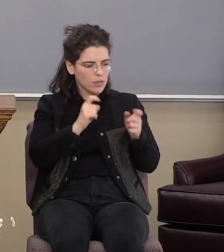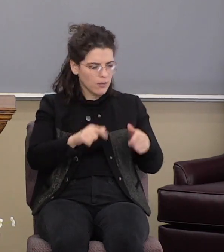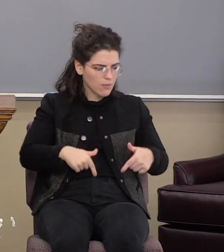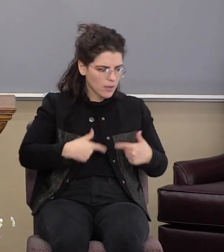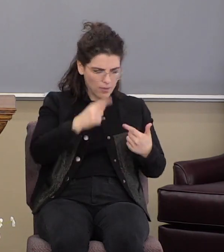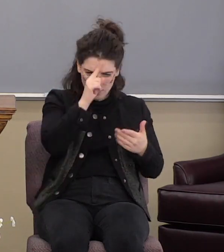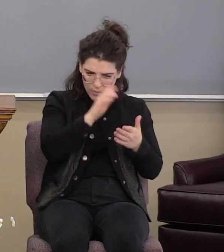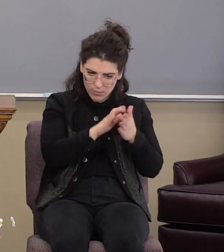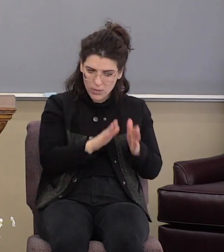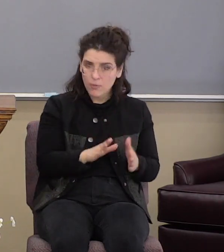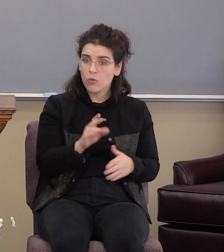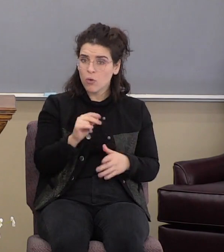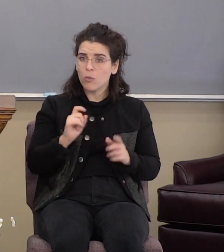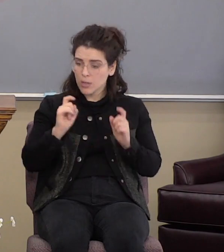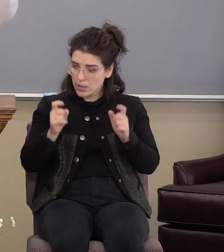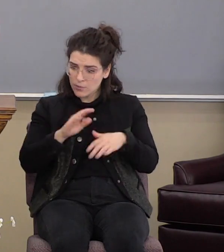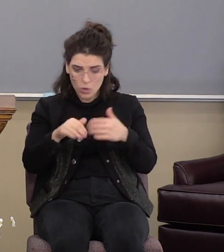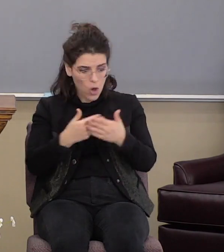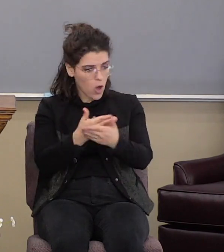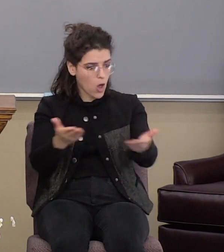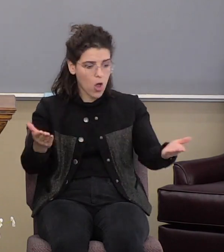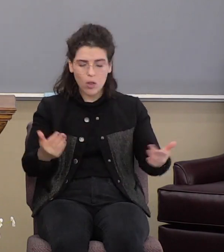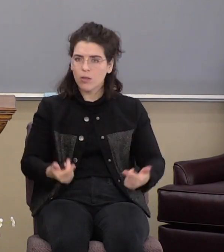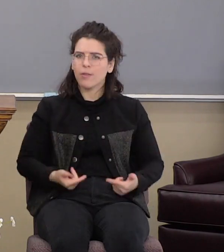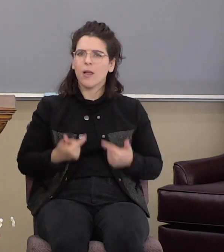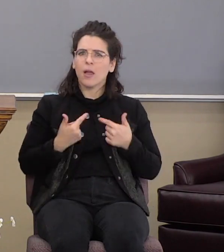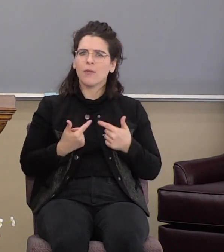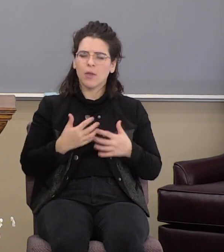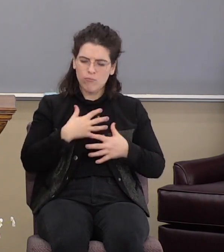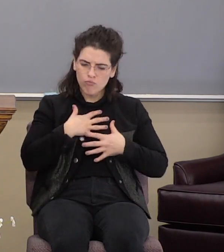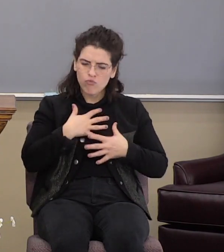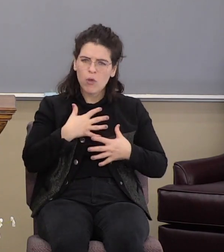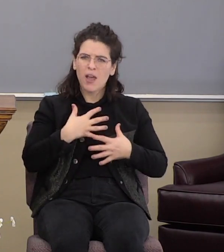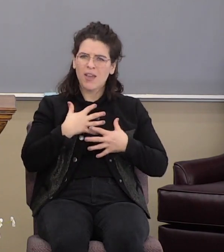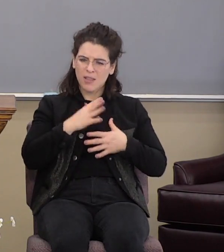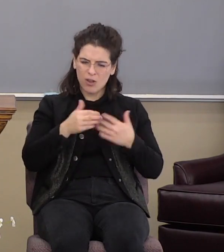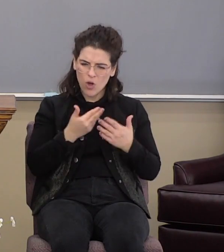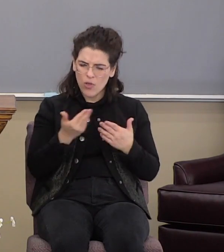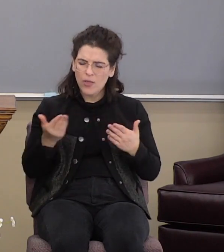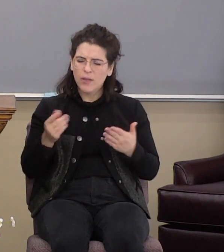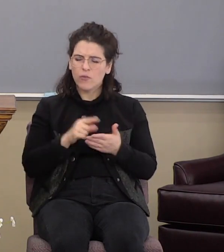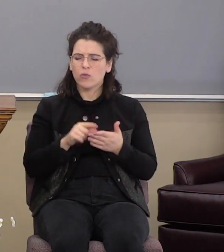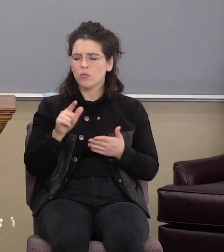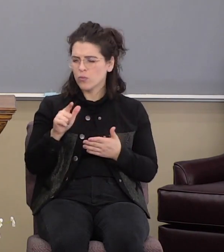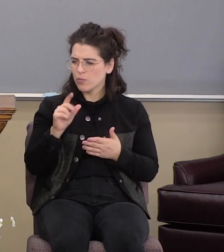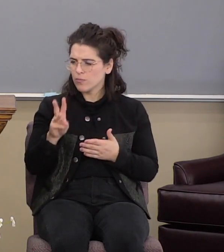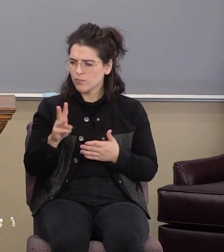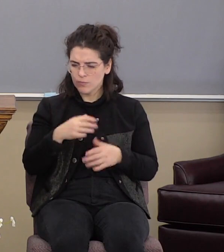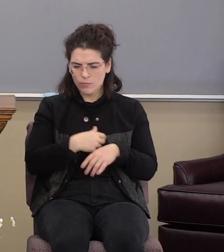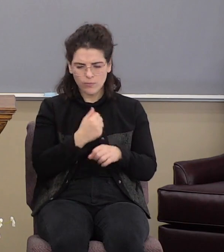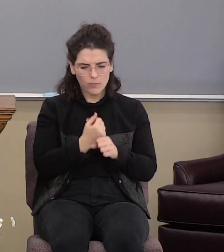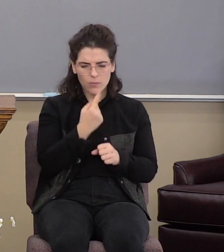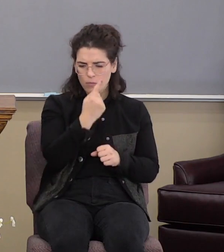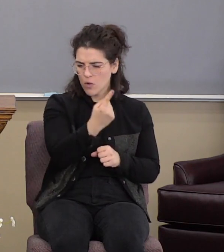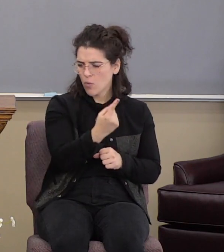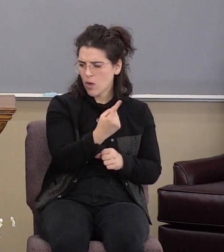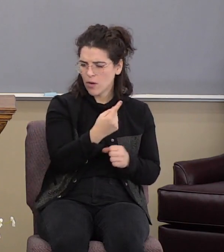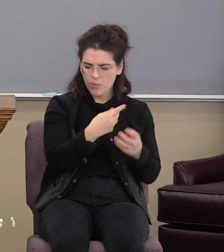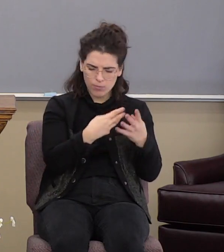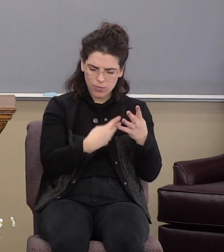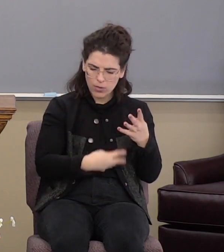believer? No, he gives all humanity, and breath and all things. Verse 26, and hath made of one